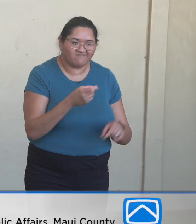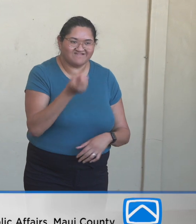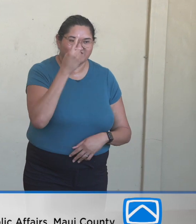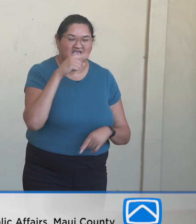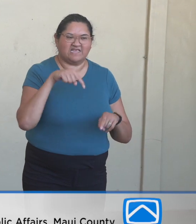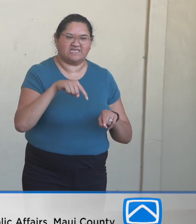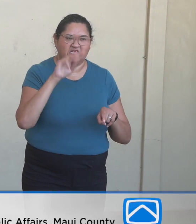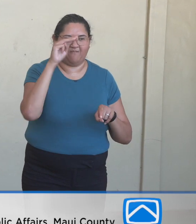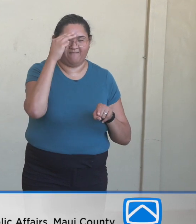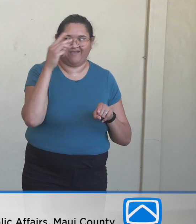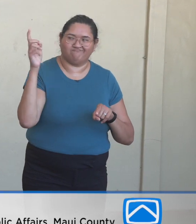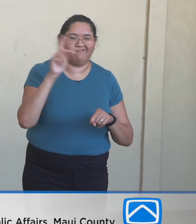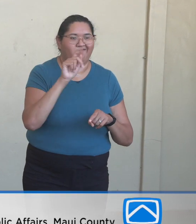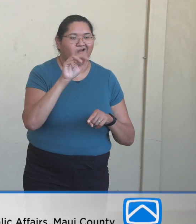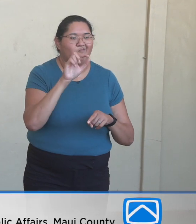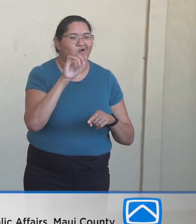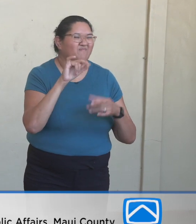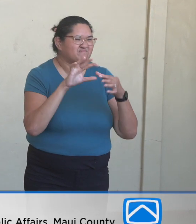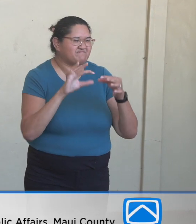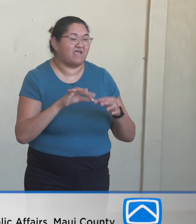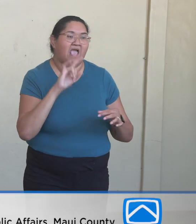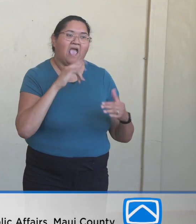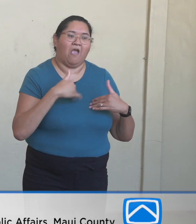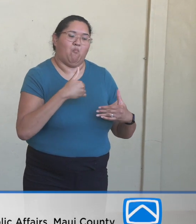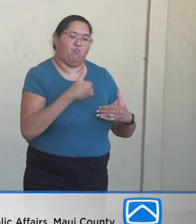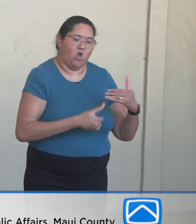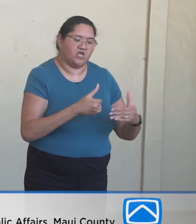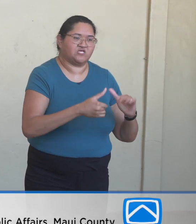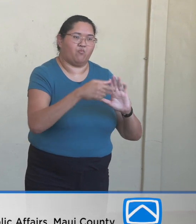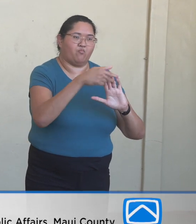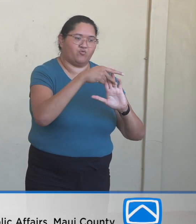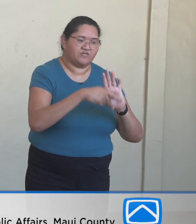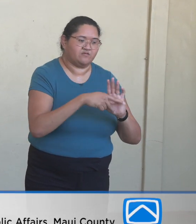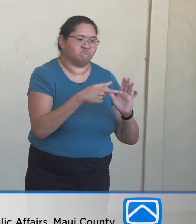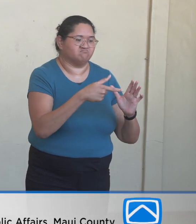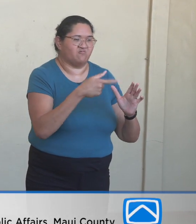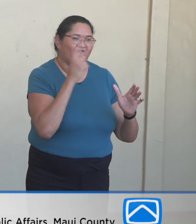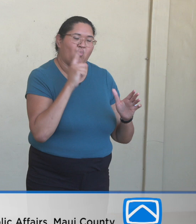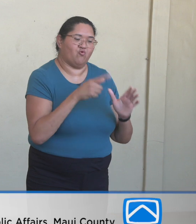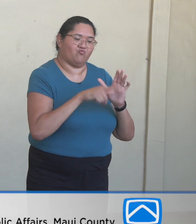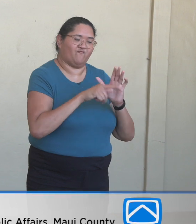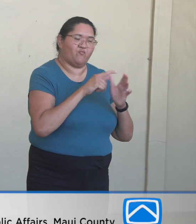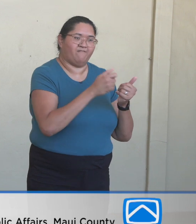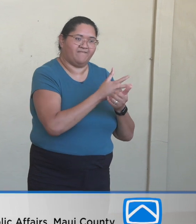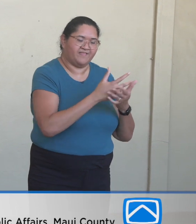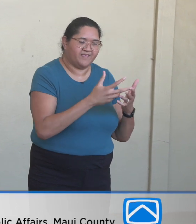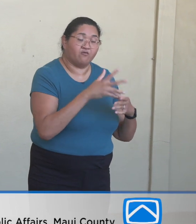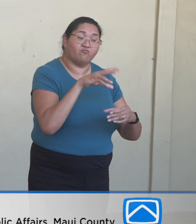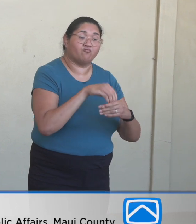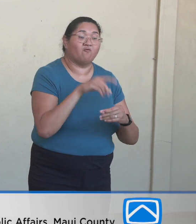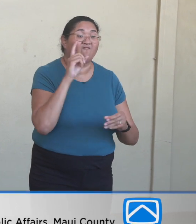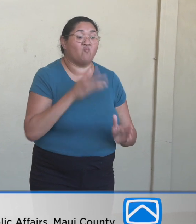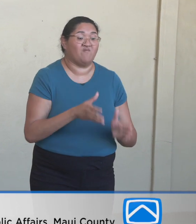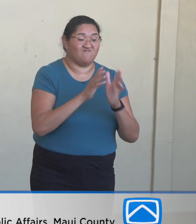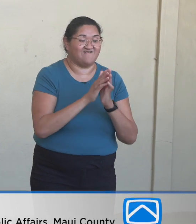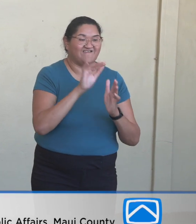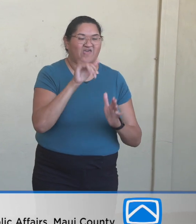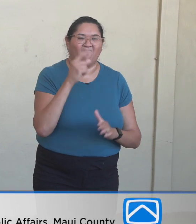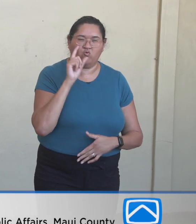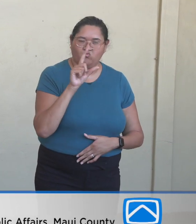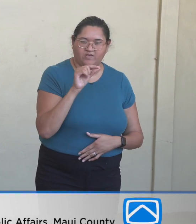as Mayor Kawakami said, that there is a process and procedure for reviewing, including the request for